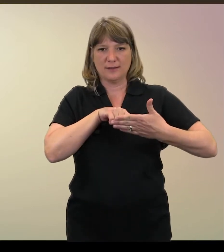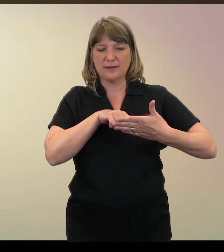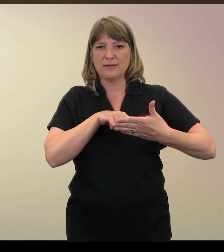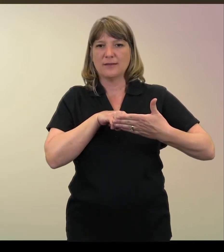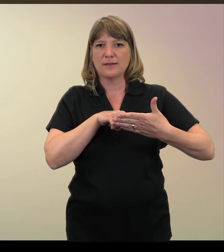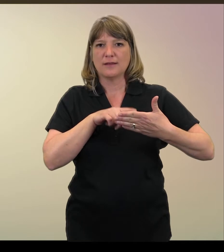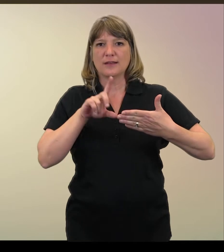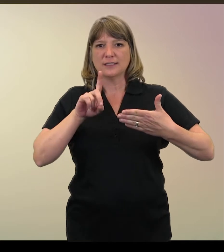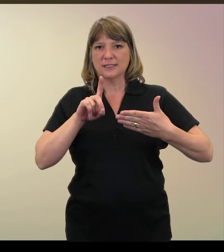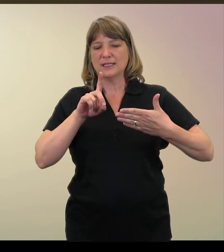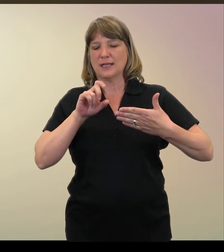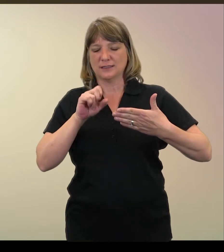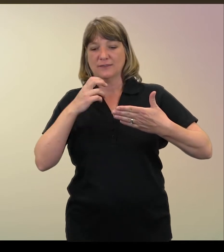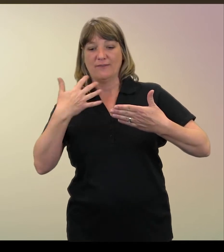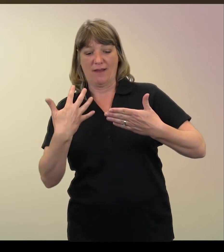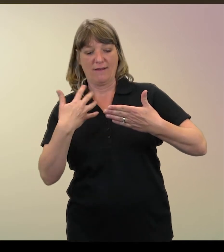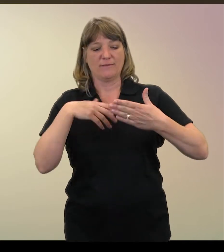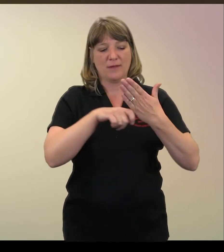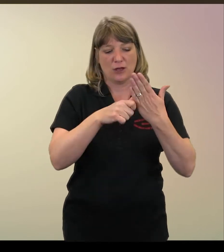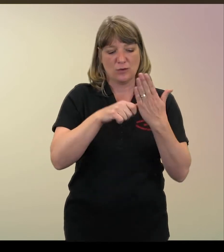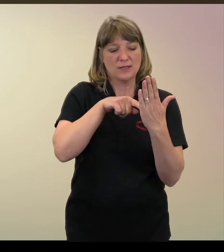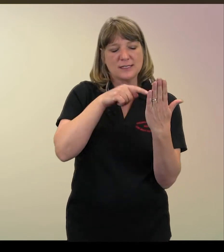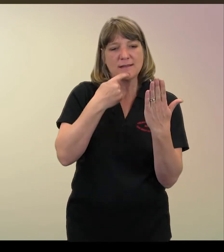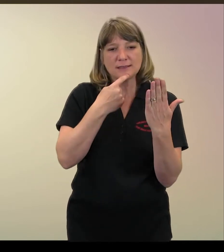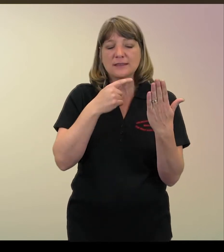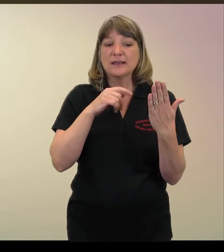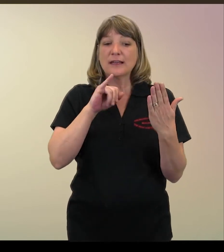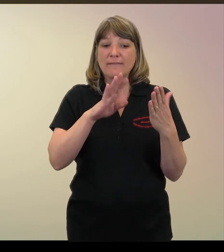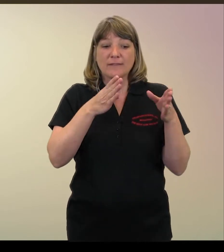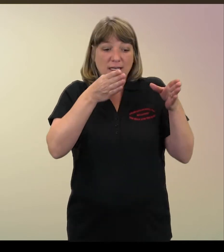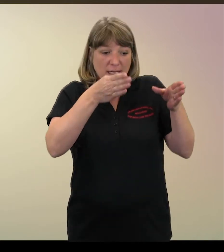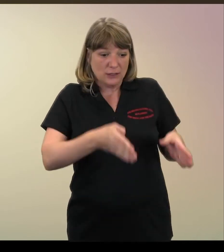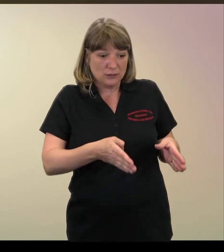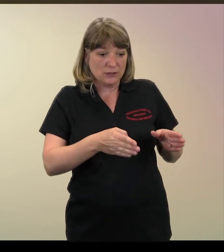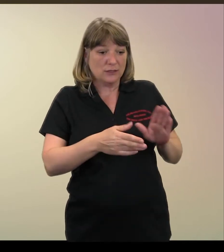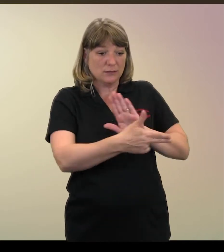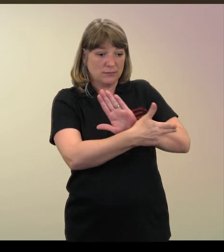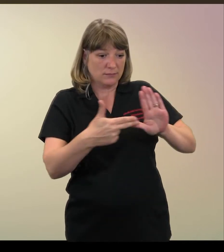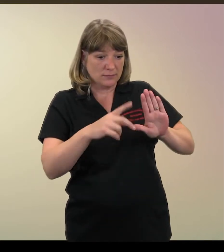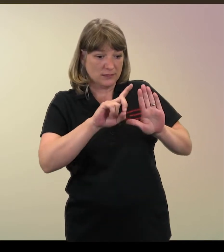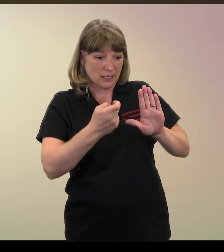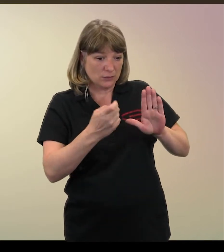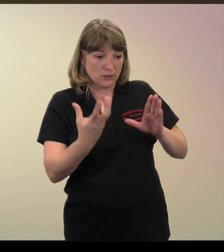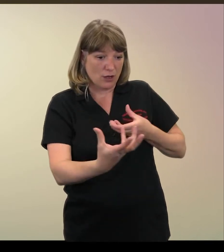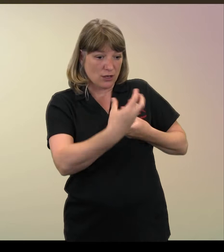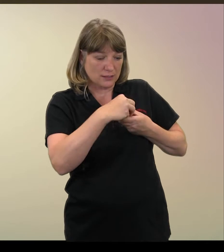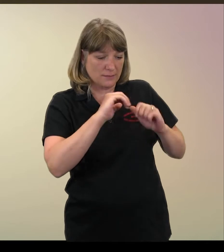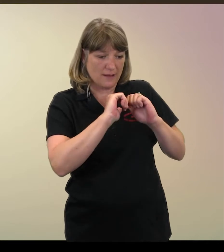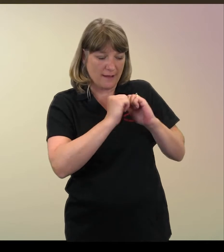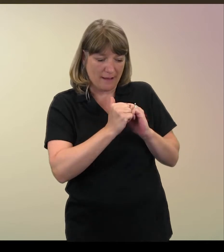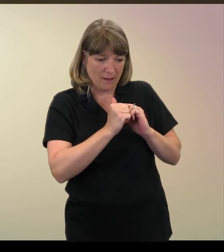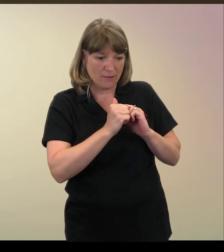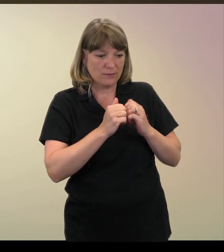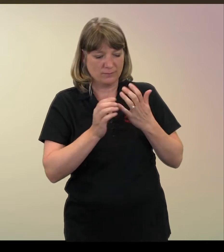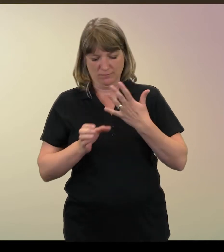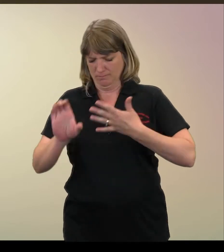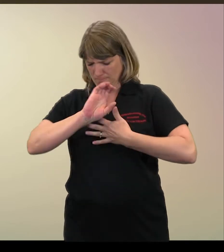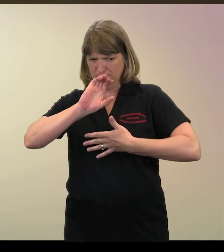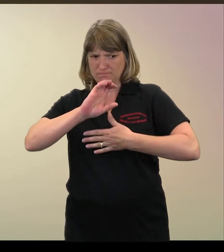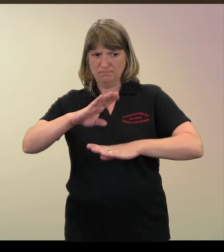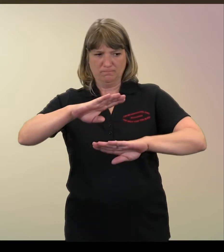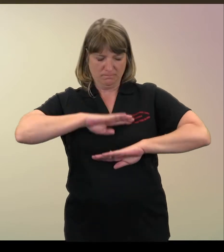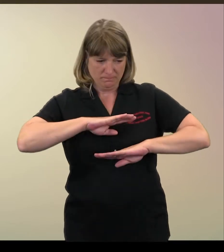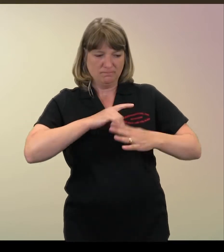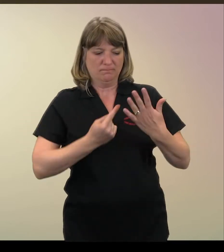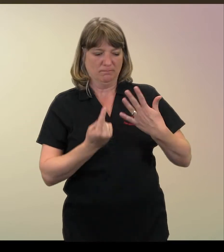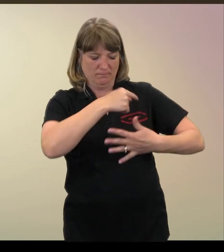that DSM-V manual indicates that for an individual to be given a diagnosis of autism, they have to meet